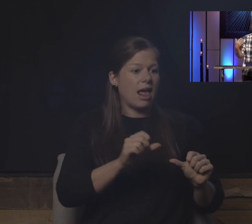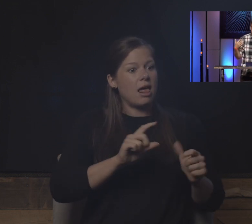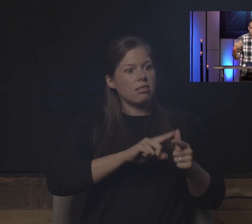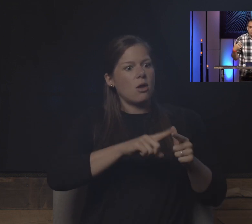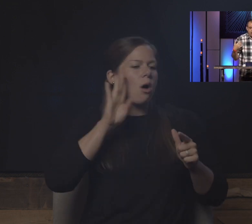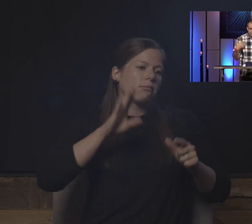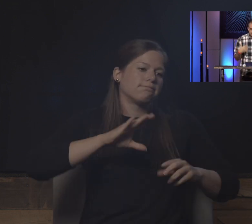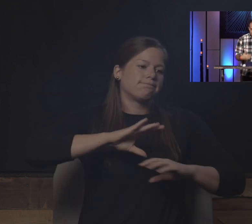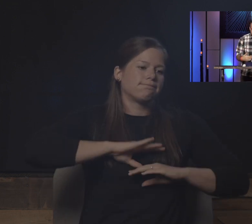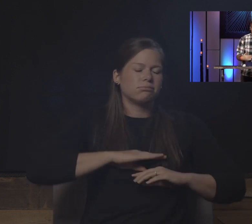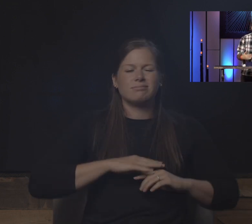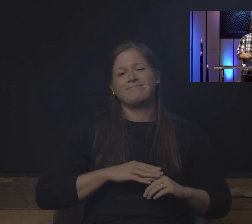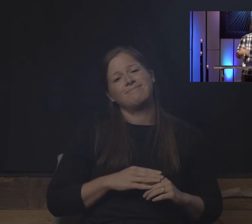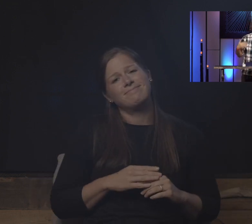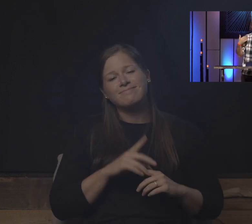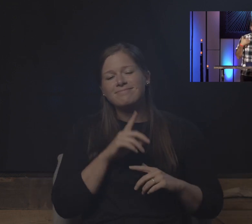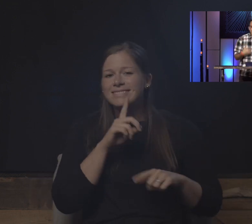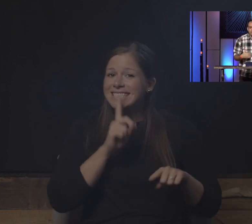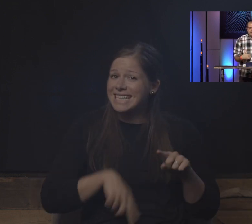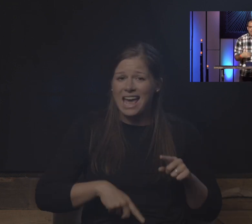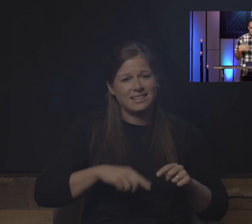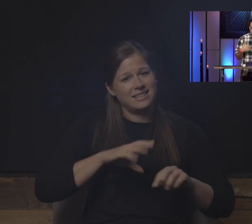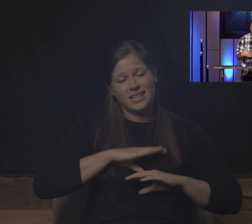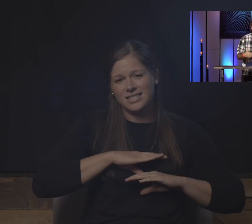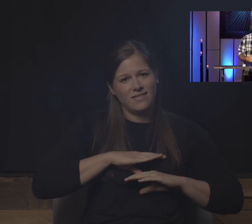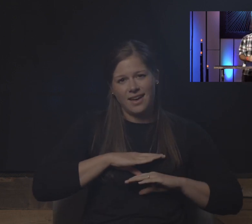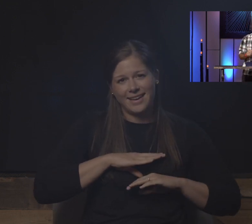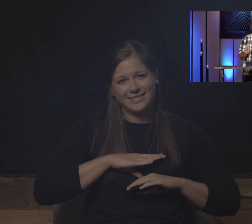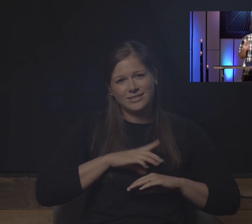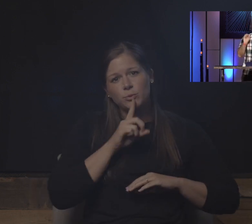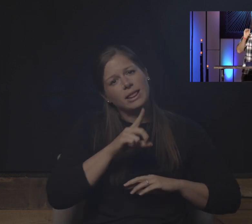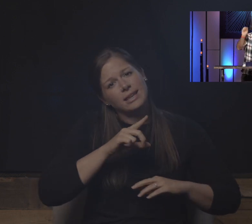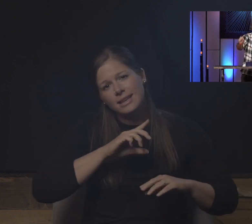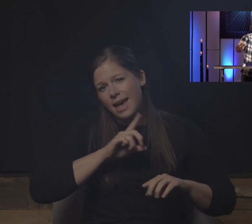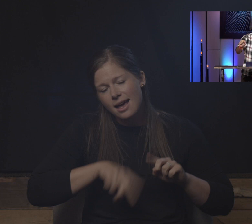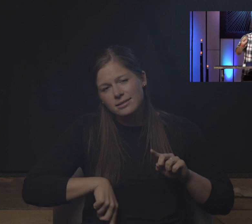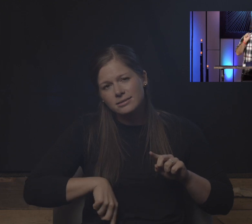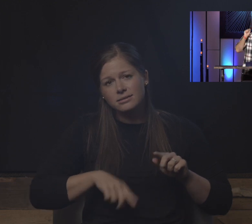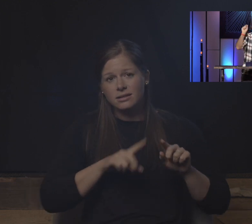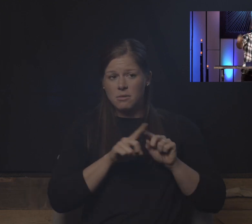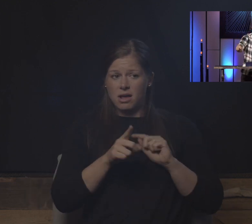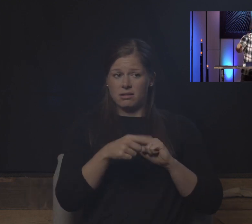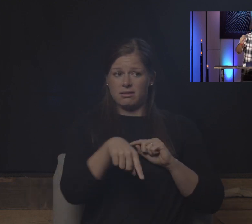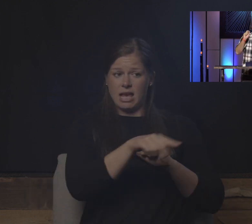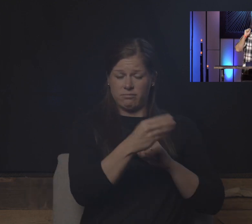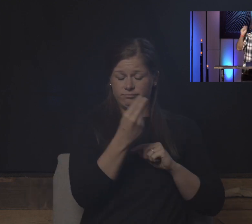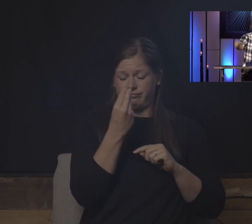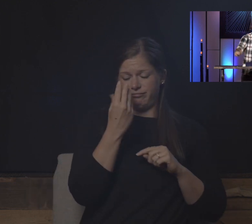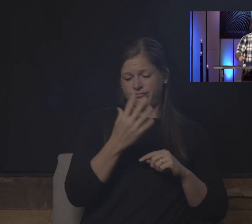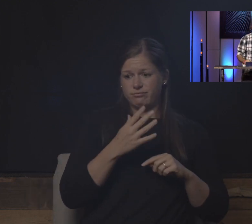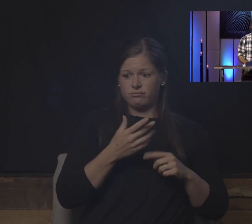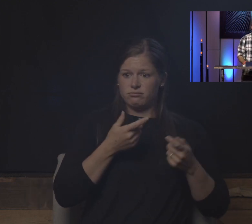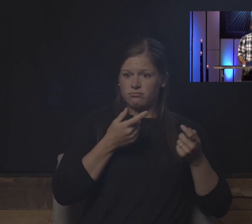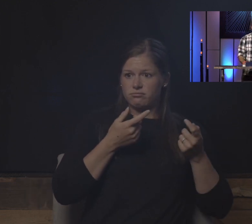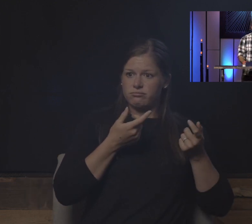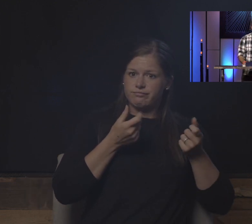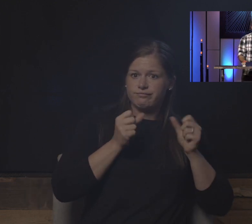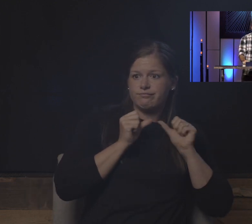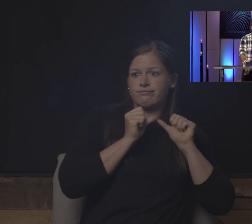These desires, though, are insatiable. They cannot be satisfied, but they keep obeying those